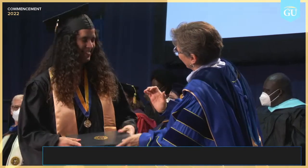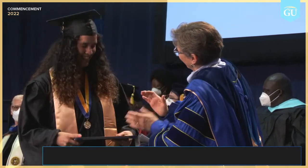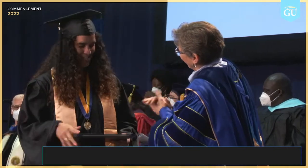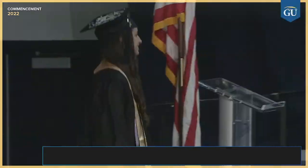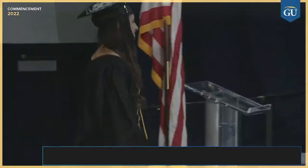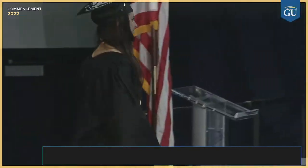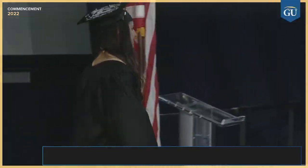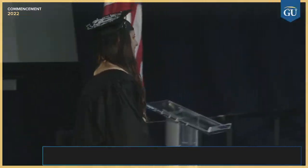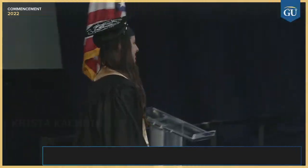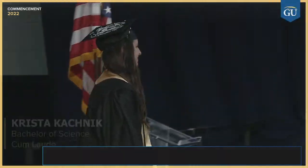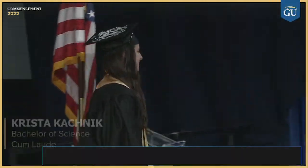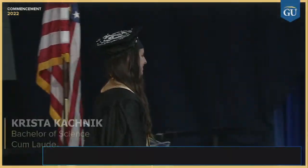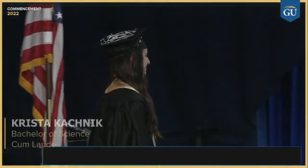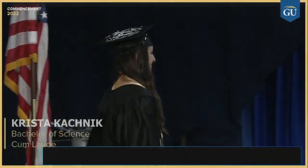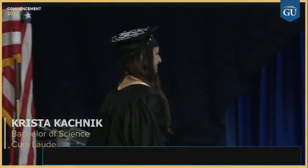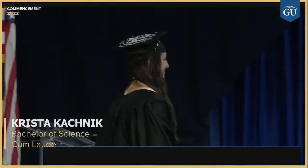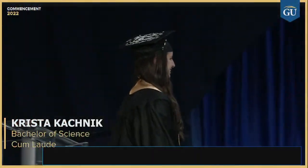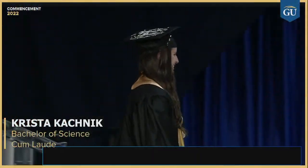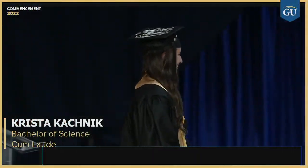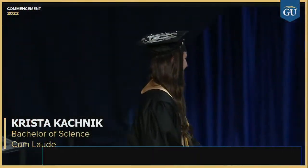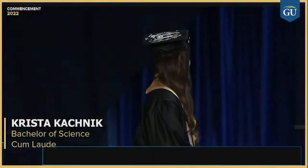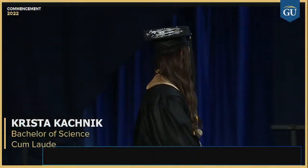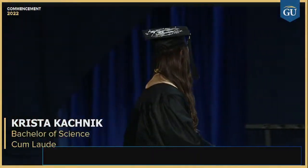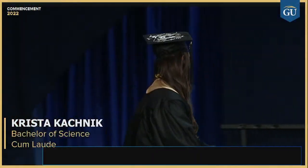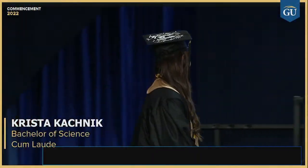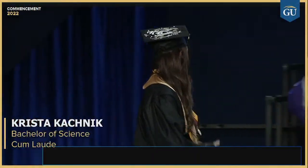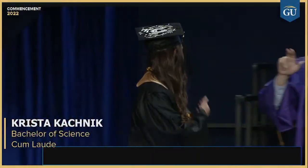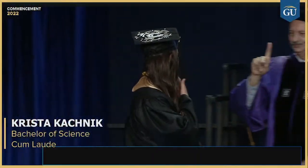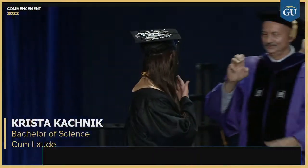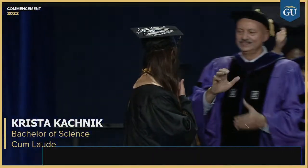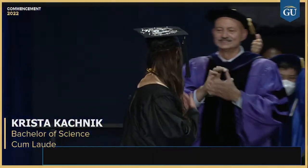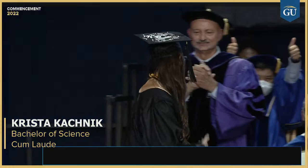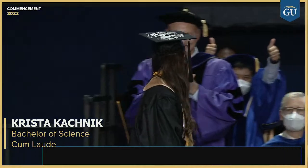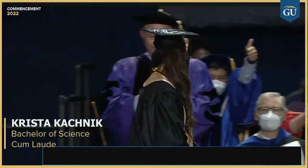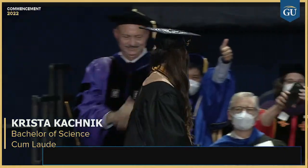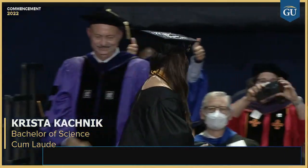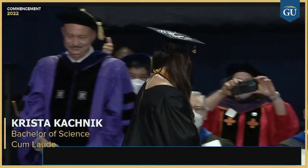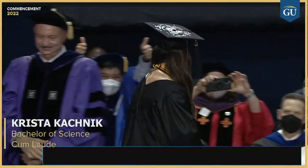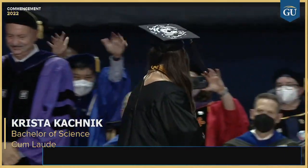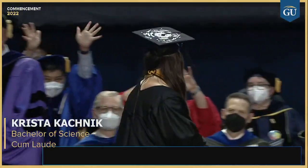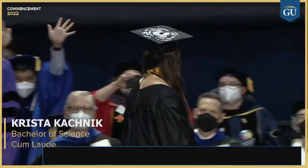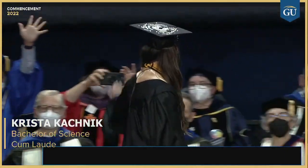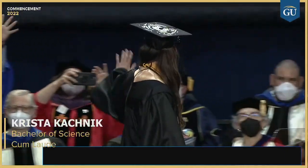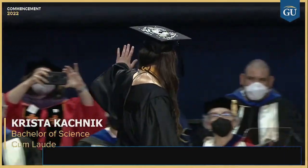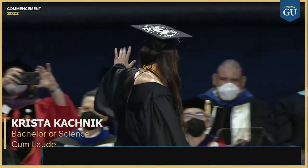Krista Kaknik, Bachelor of Science, cum laude.